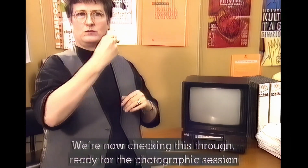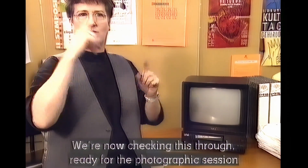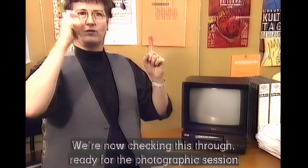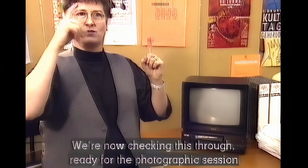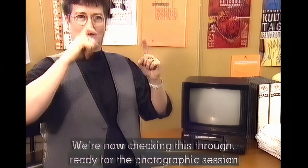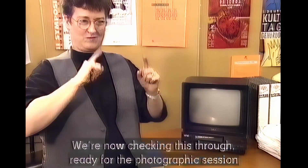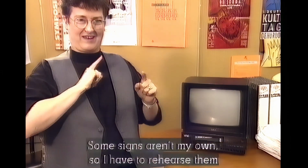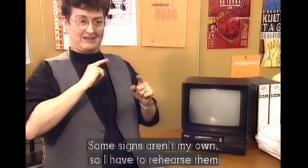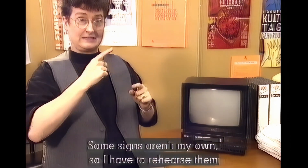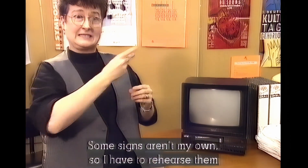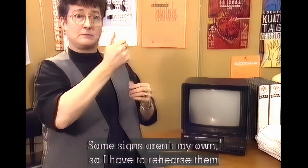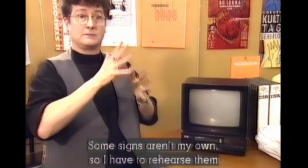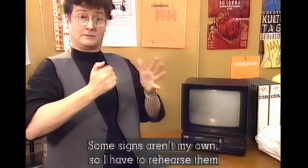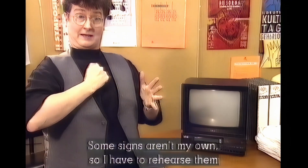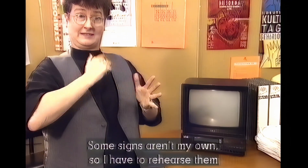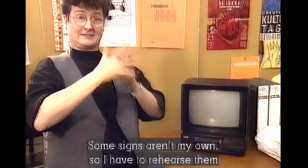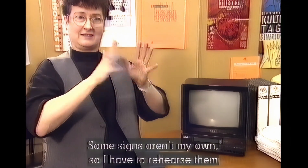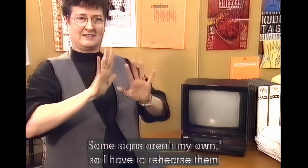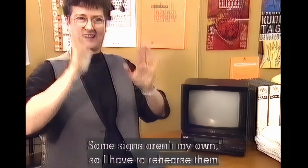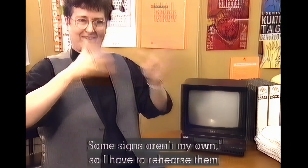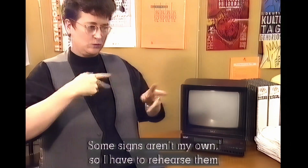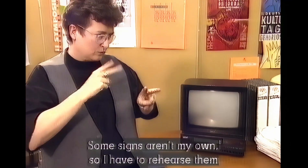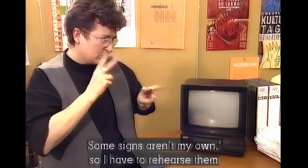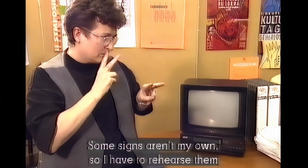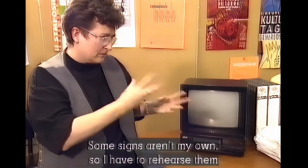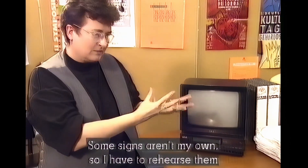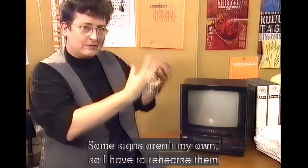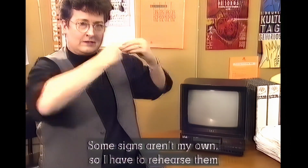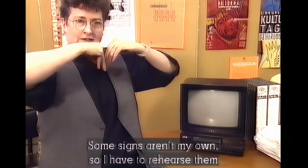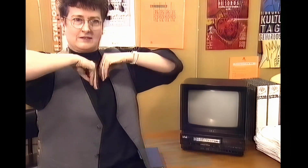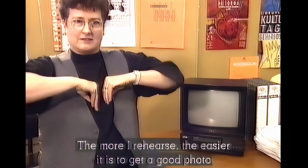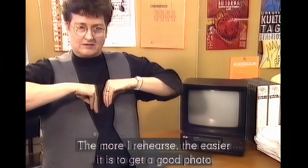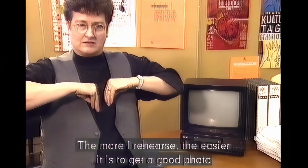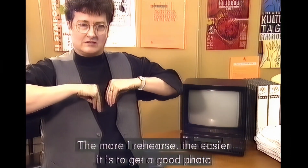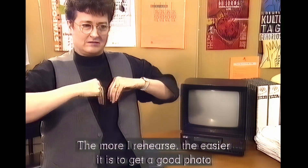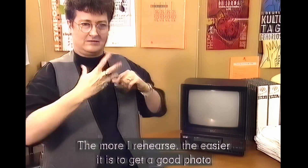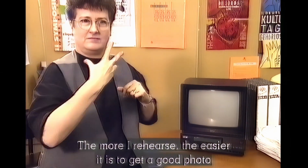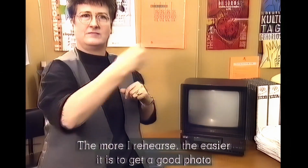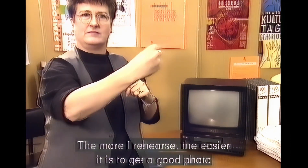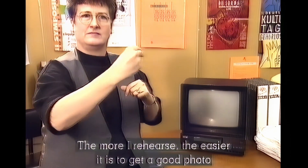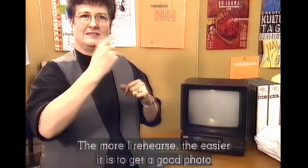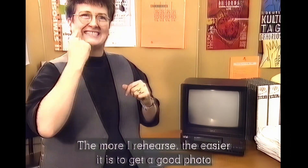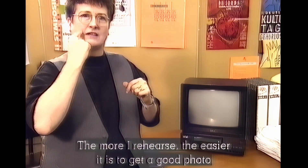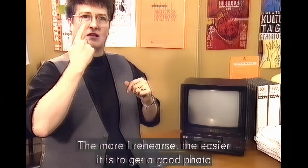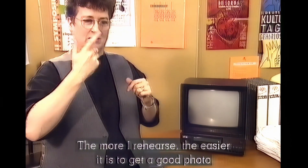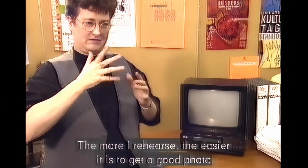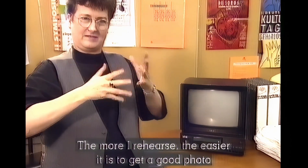session. Some of the signs are not my own, so I have to rehearse them. Obviously, the more I rehearse, the easier it is to get a good